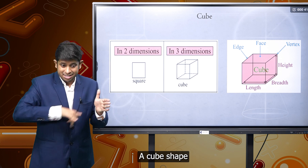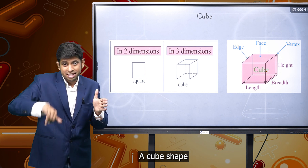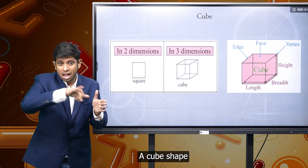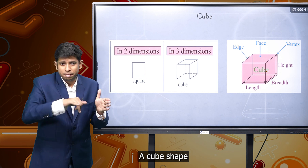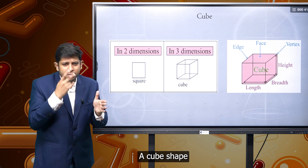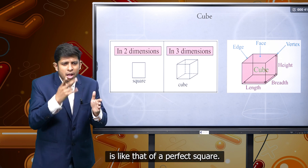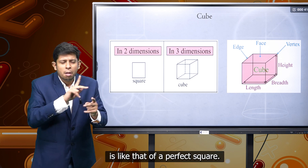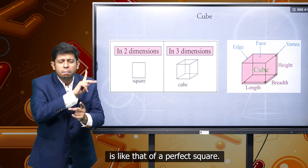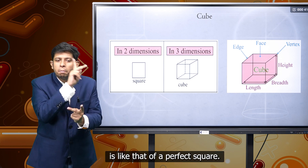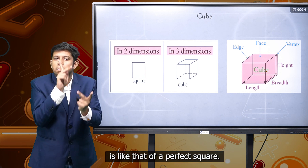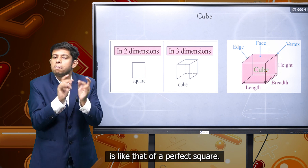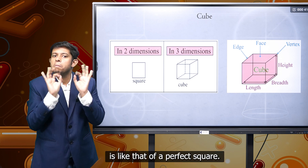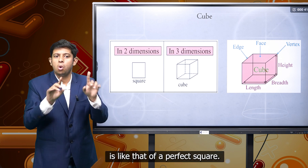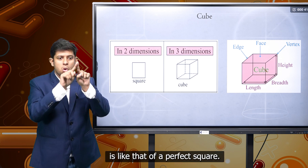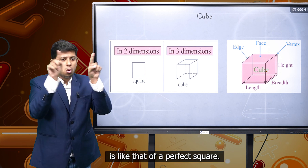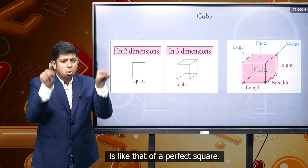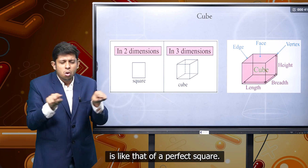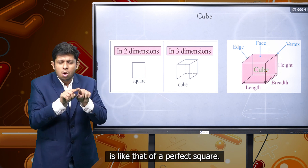cube shape is like that of a perfect square.